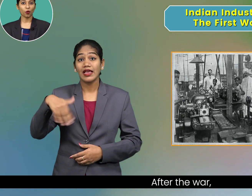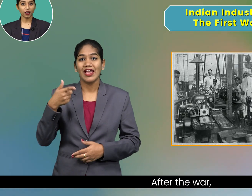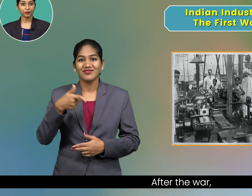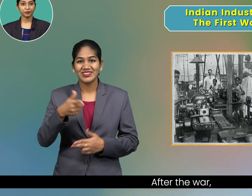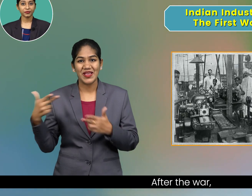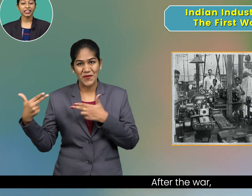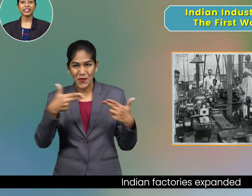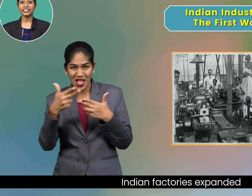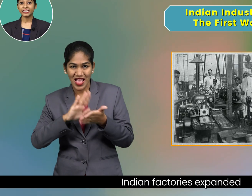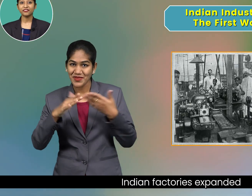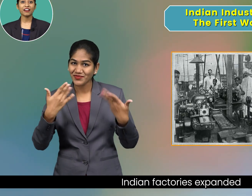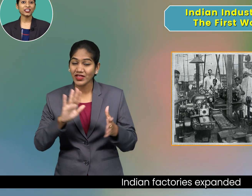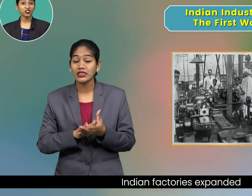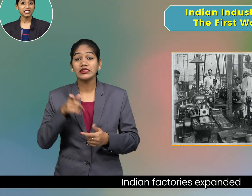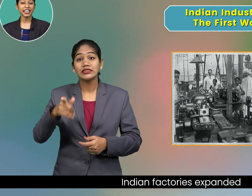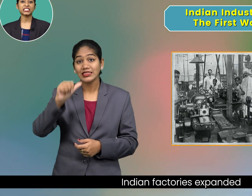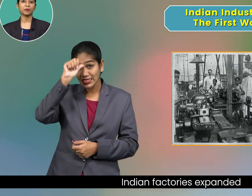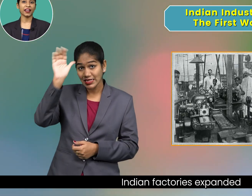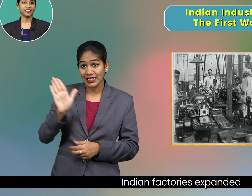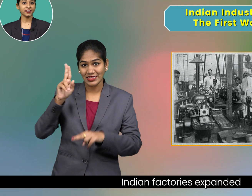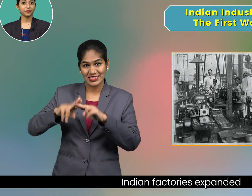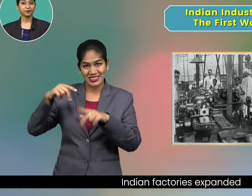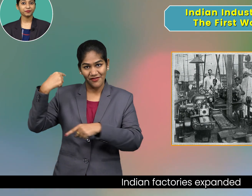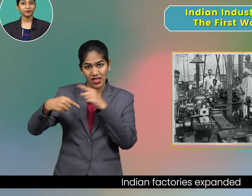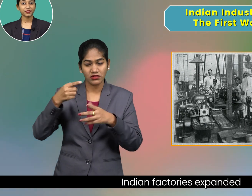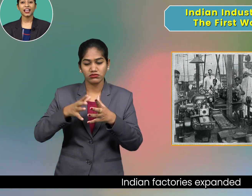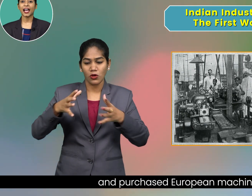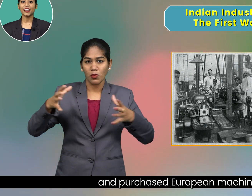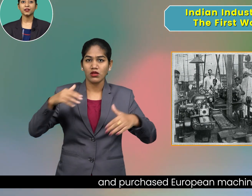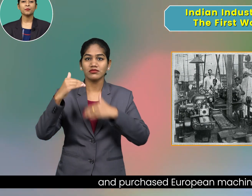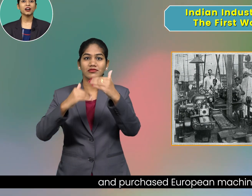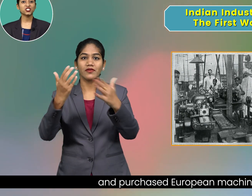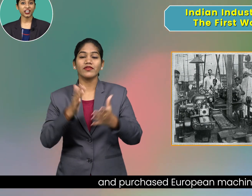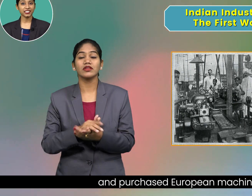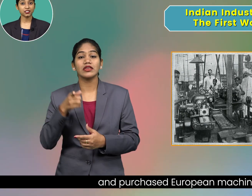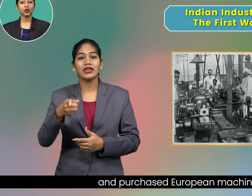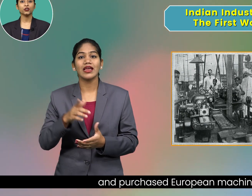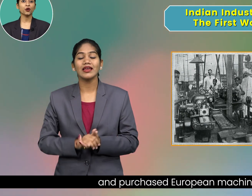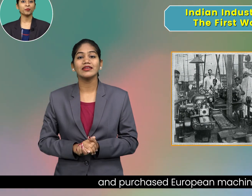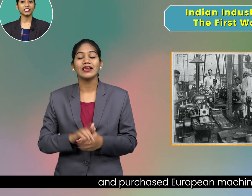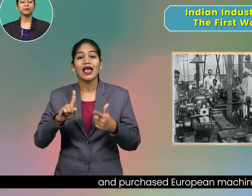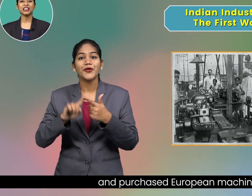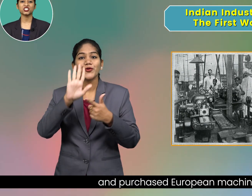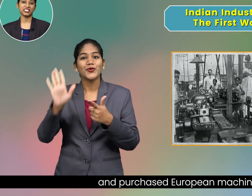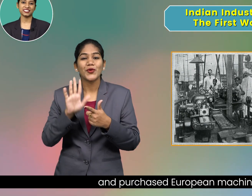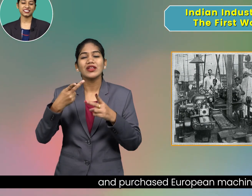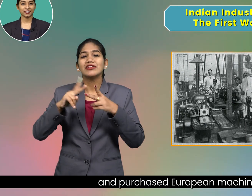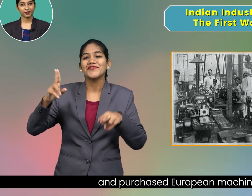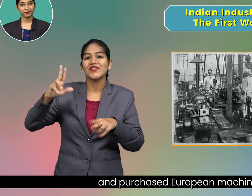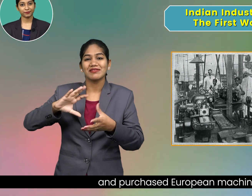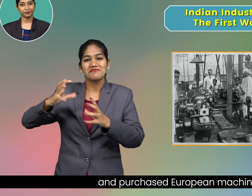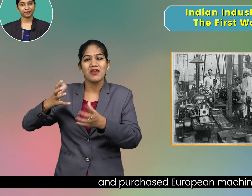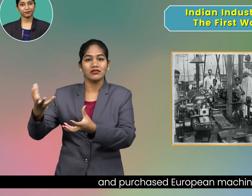After the war, Indian factories expanded and purchased European